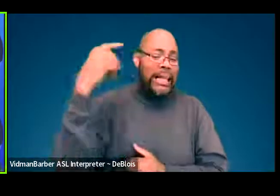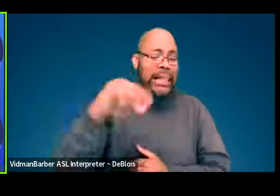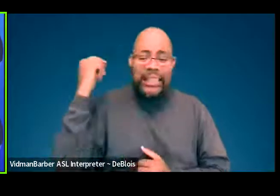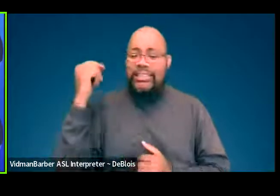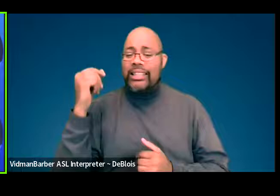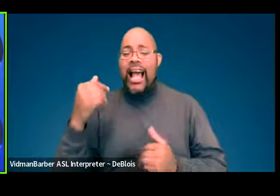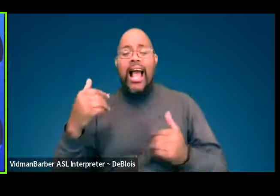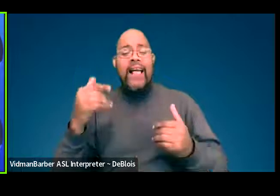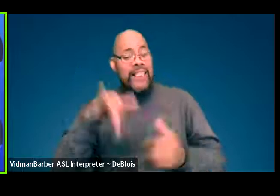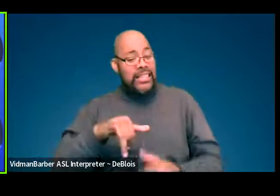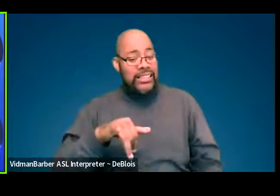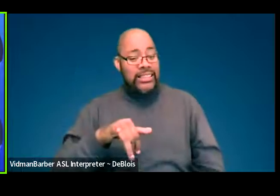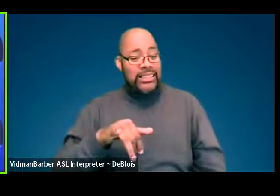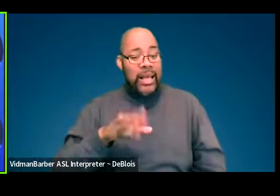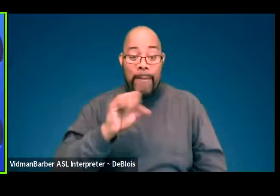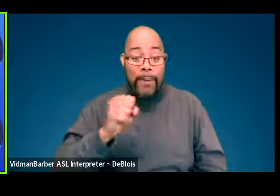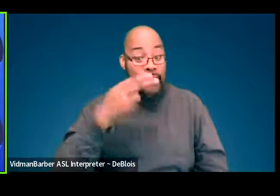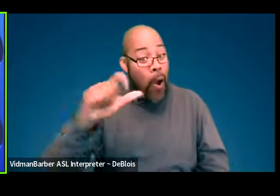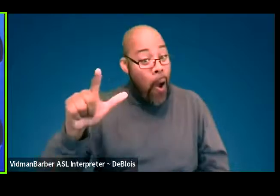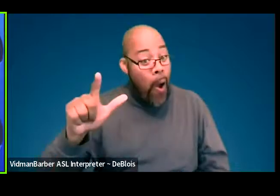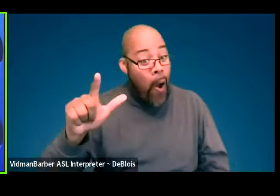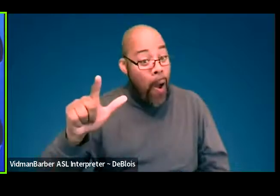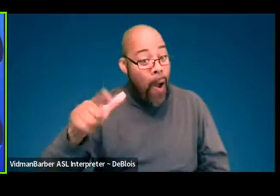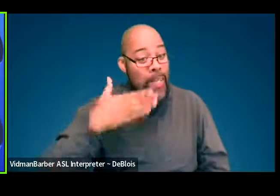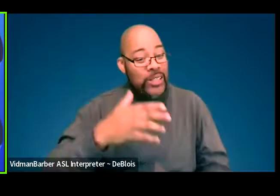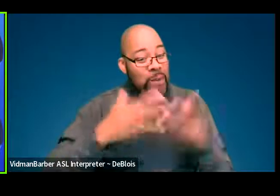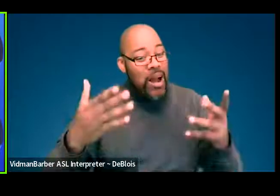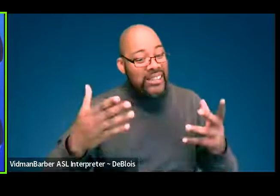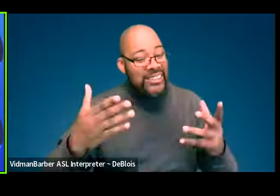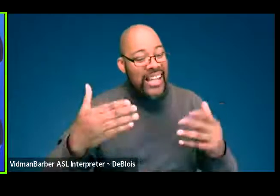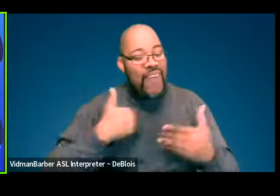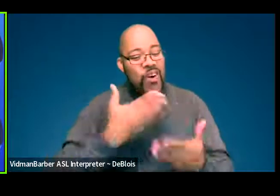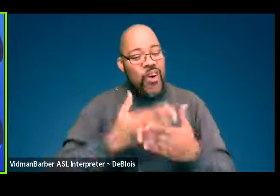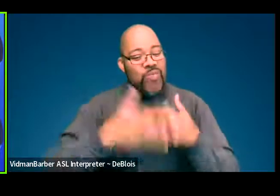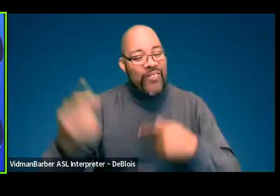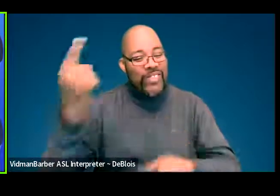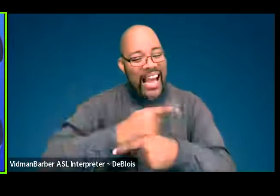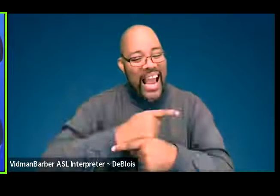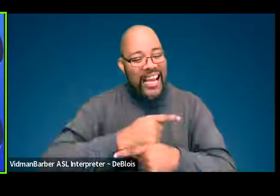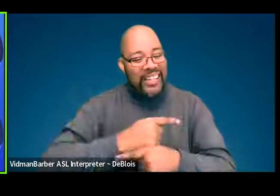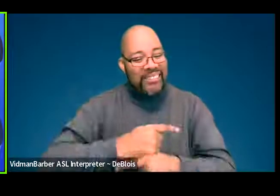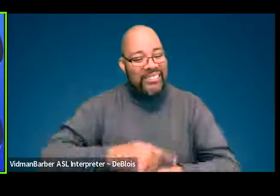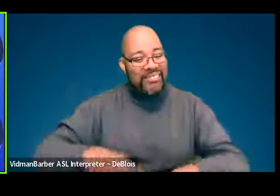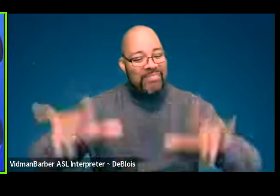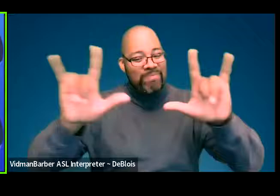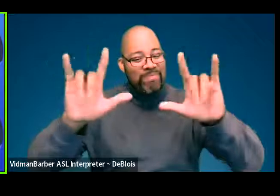This has been BIMS Hall. Thanks so much, y'all. Have a great rest of your day.